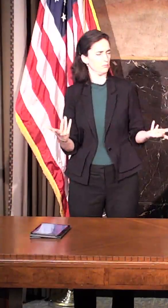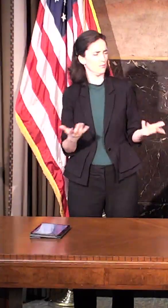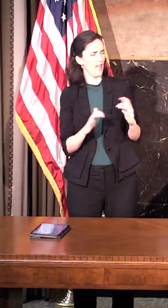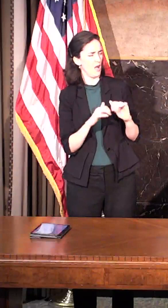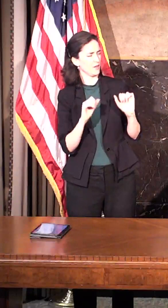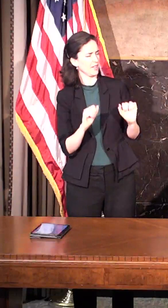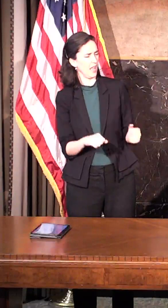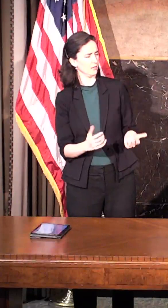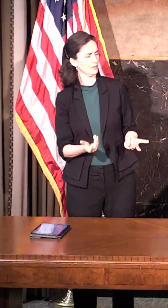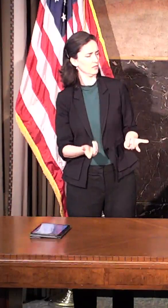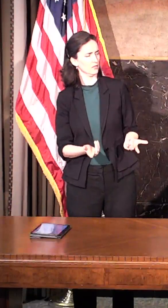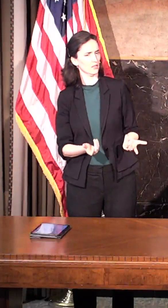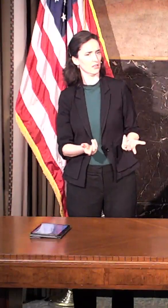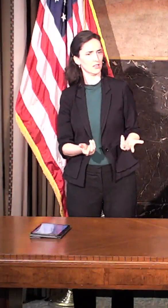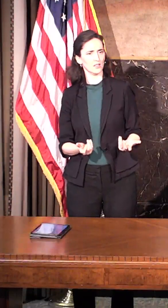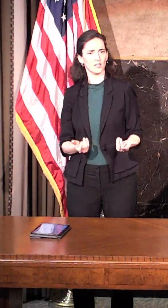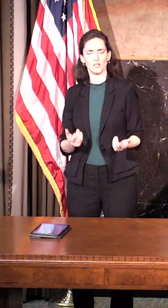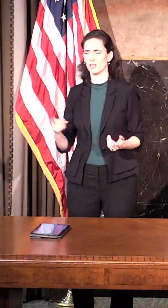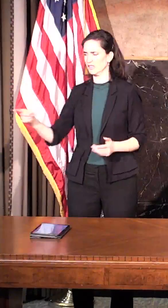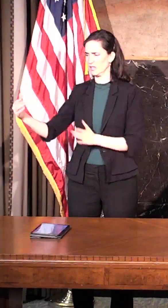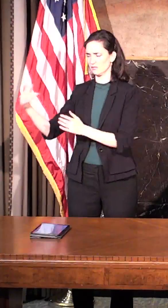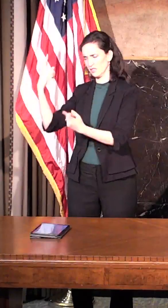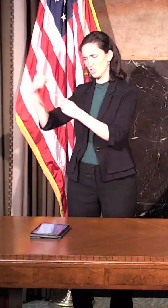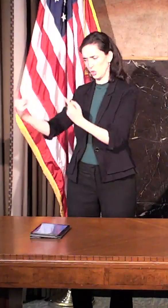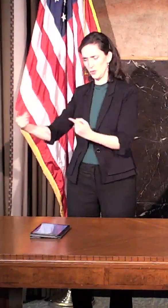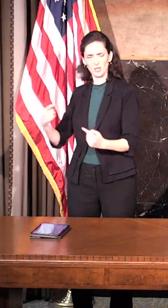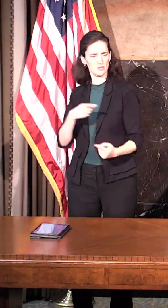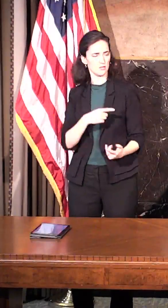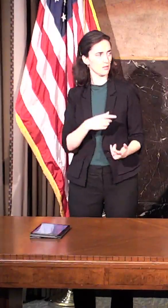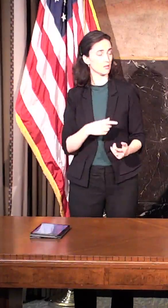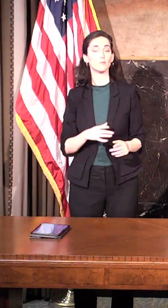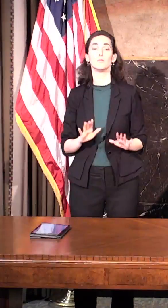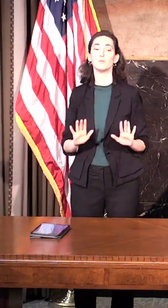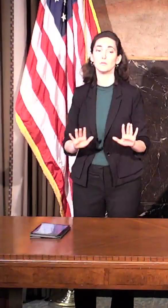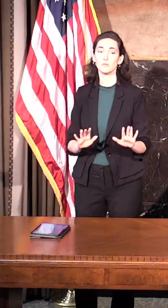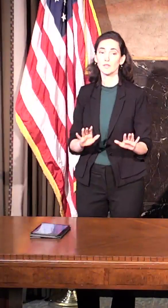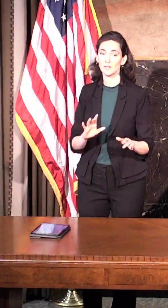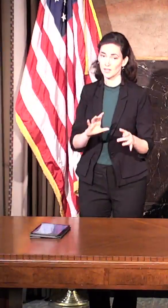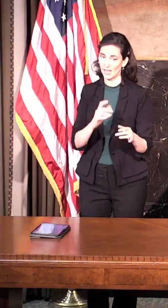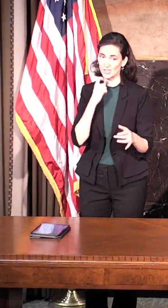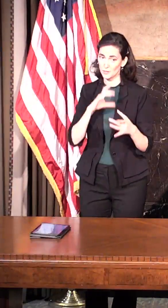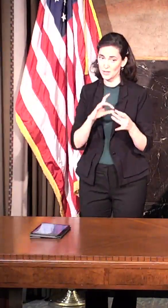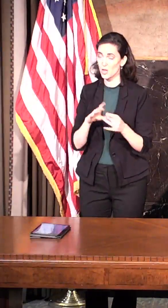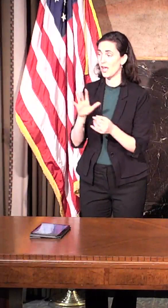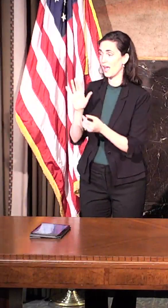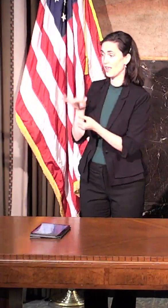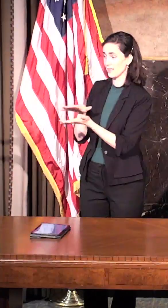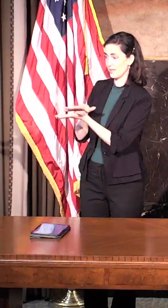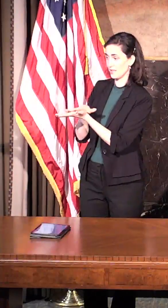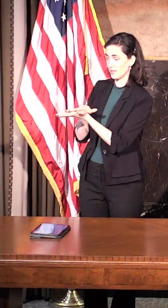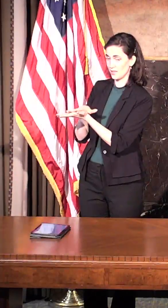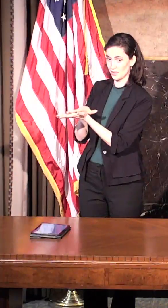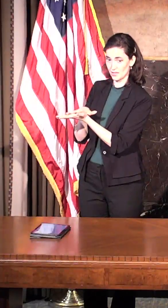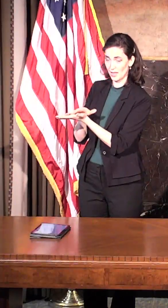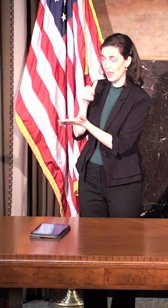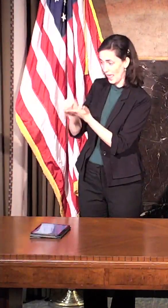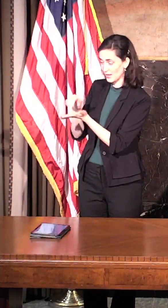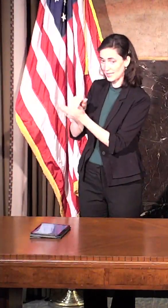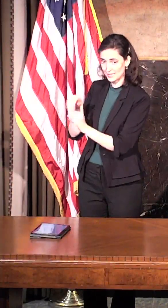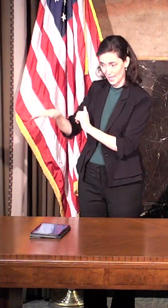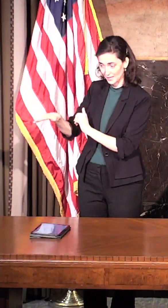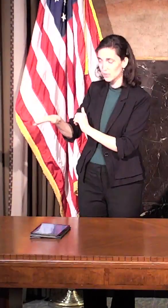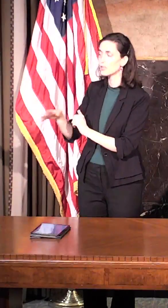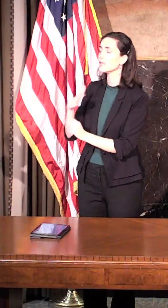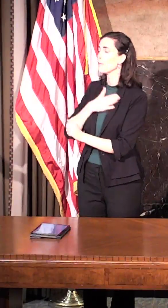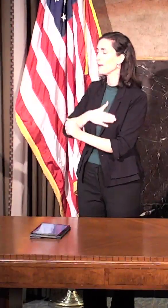both of you are so opposing ideas on this? Well, the letter, as I mentioned, asked them to support an increase in the minimum wage. That